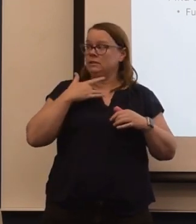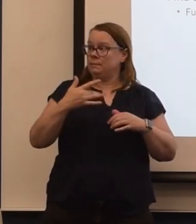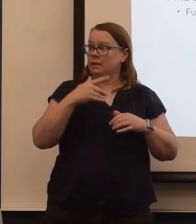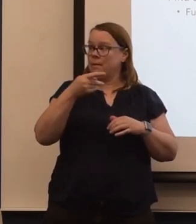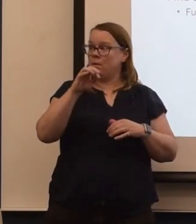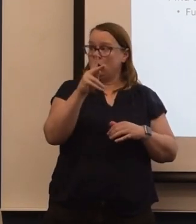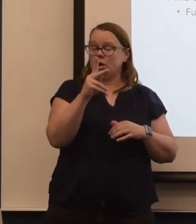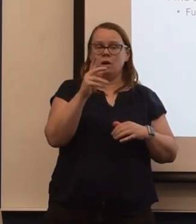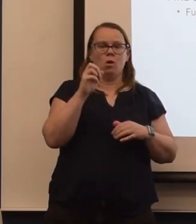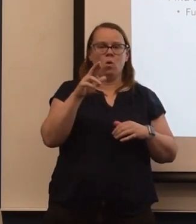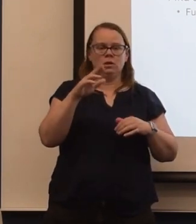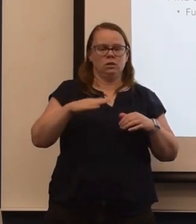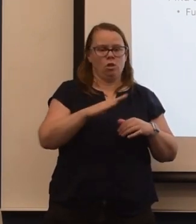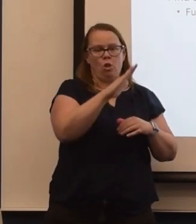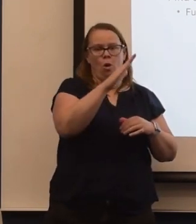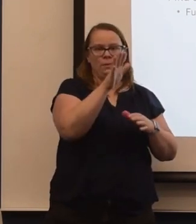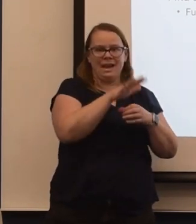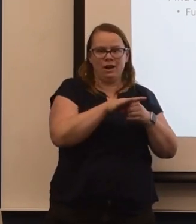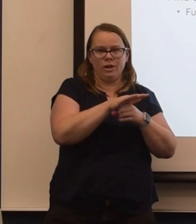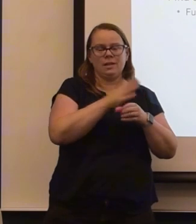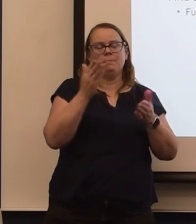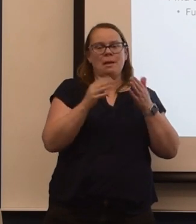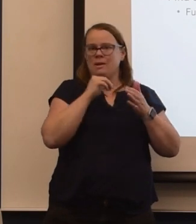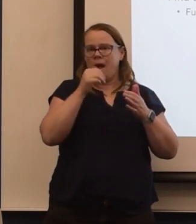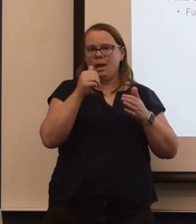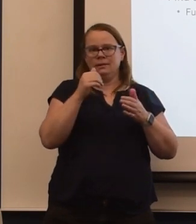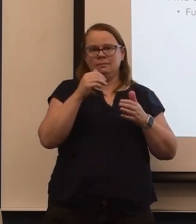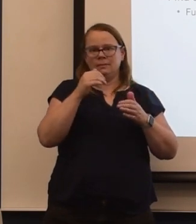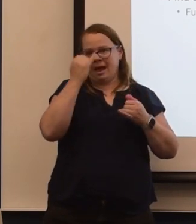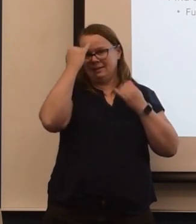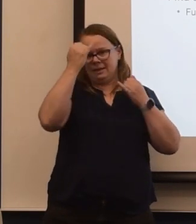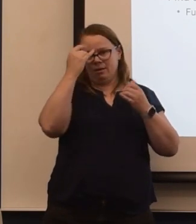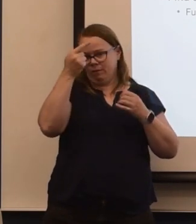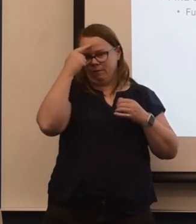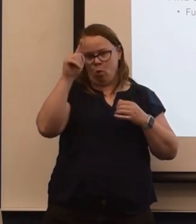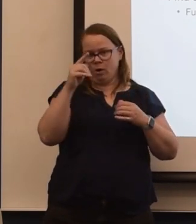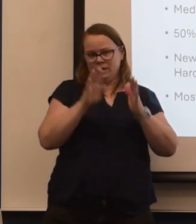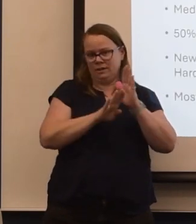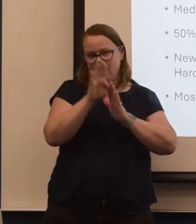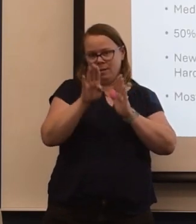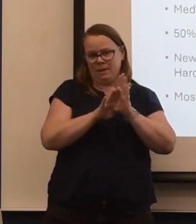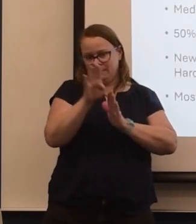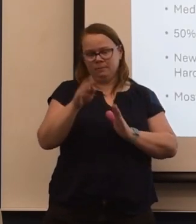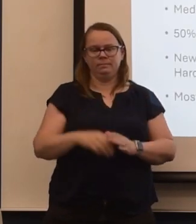they're sloped areas that might not be ideal for development.